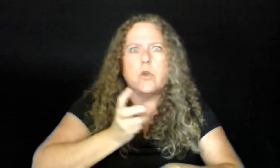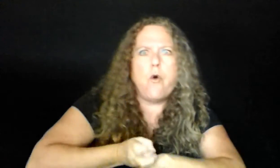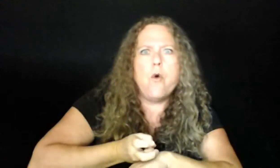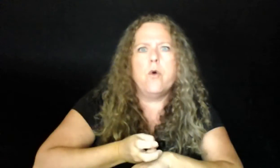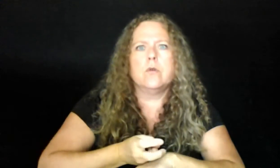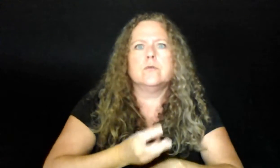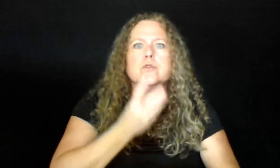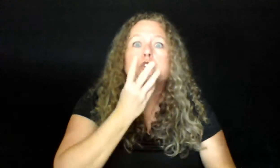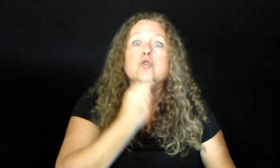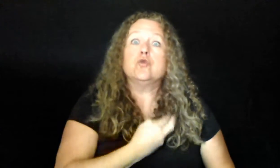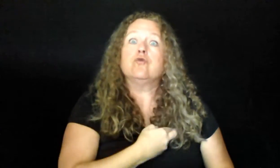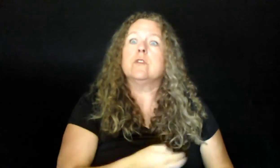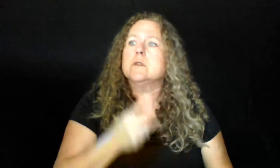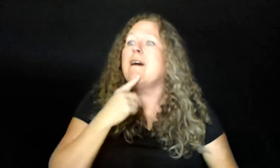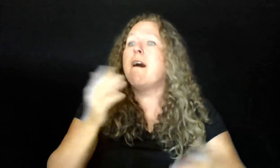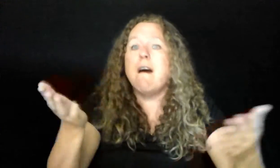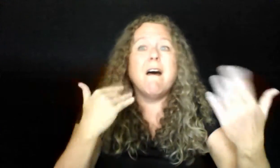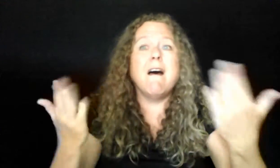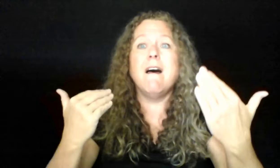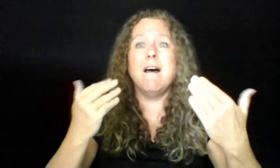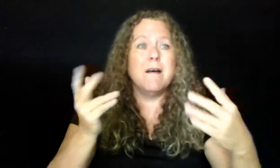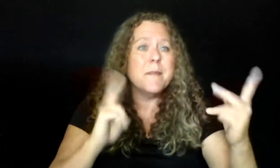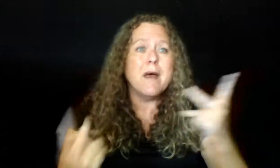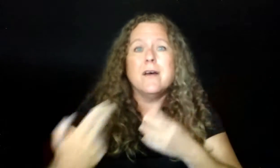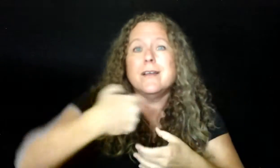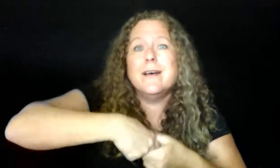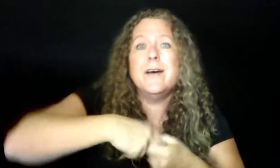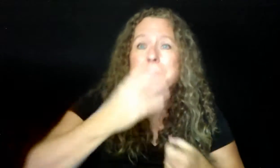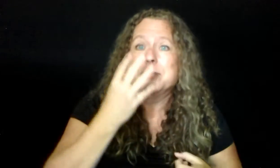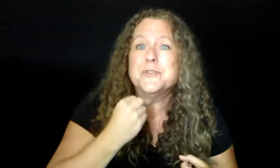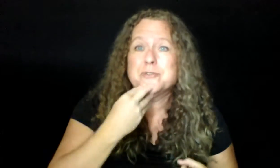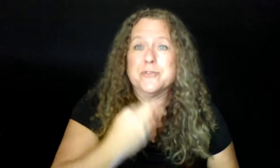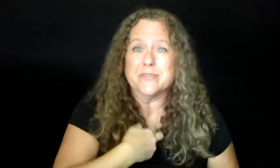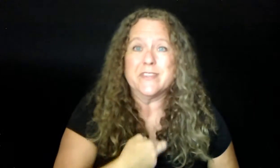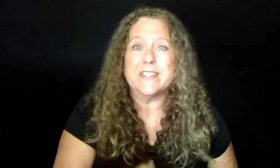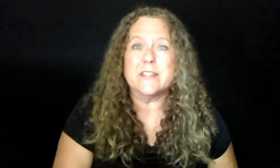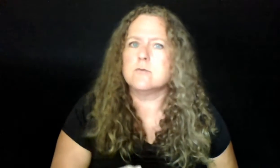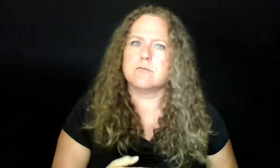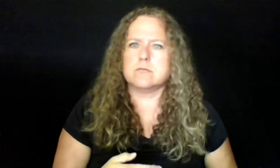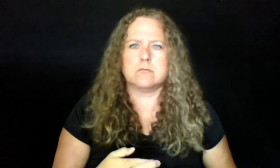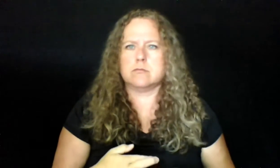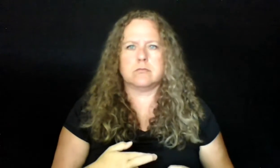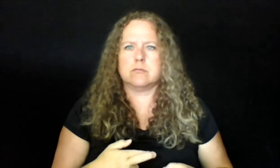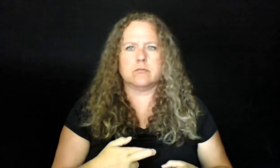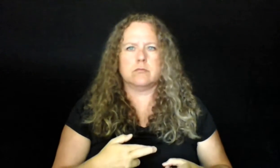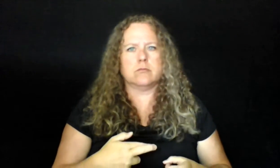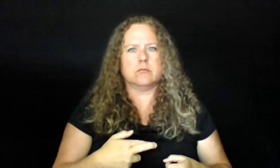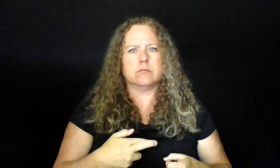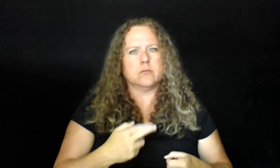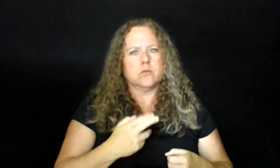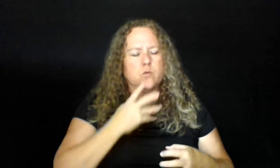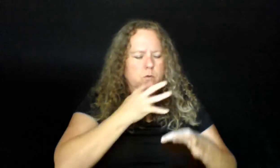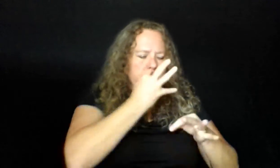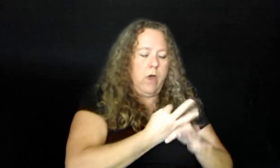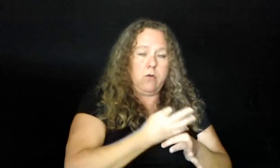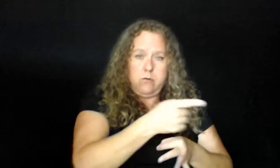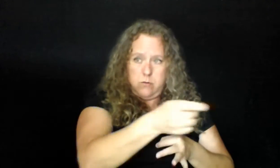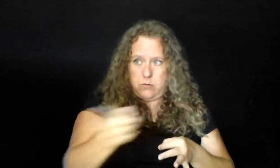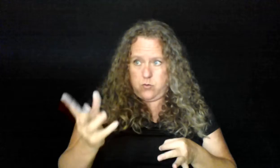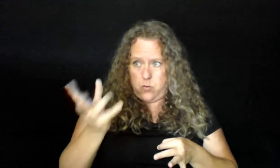is not a faith that goes out and intentionally tries to convert people. Judaism is a faith that if you want it, you can have it, but for the most part,